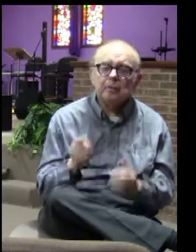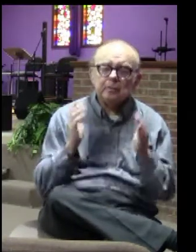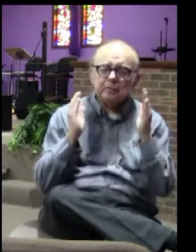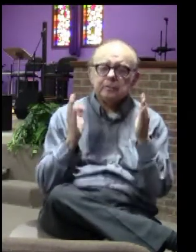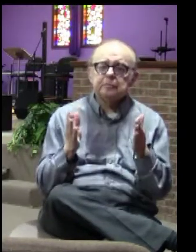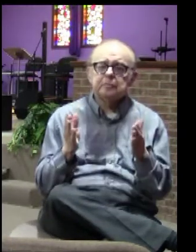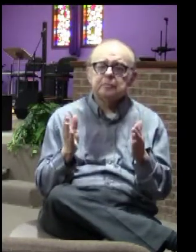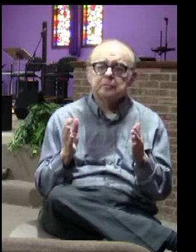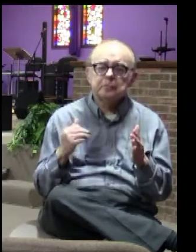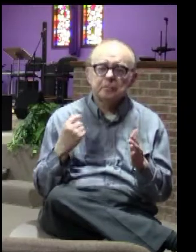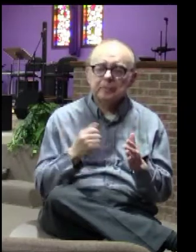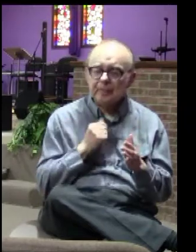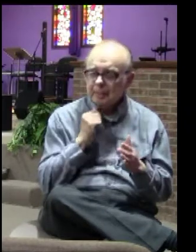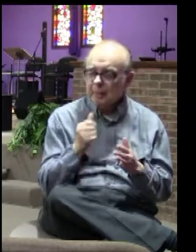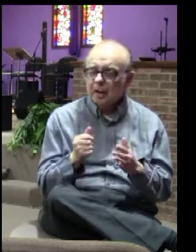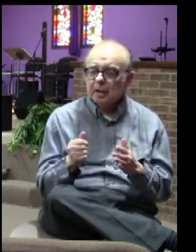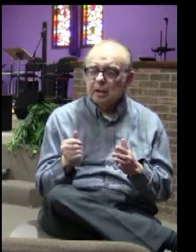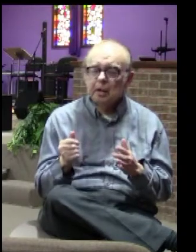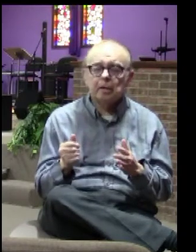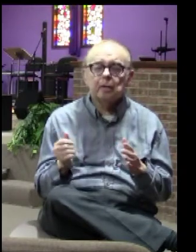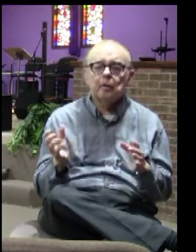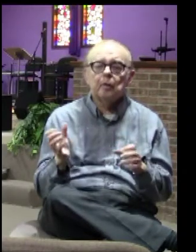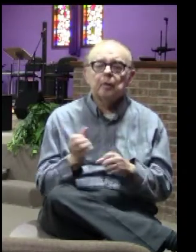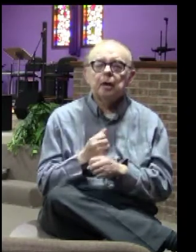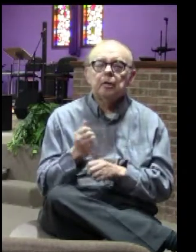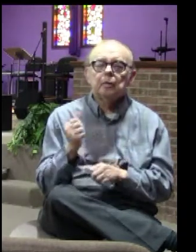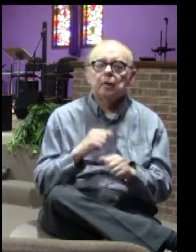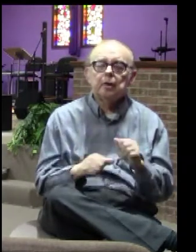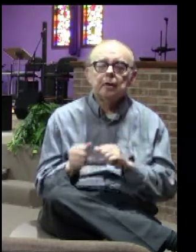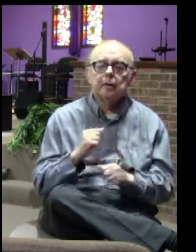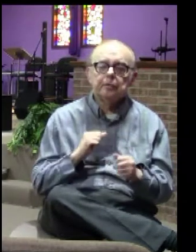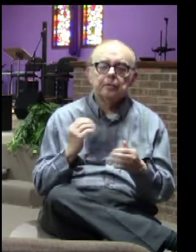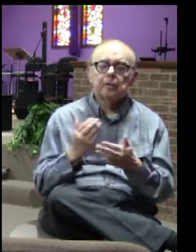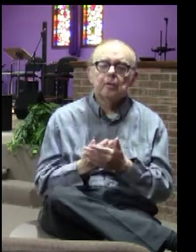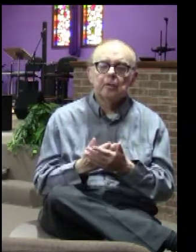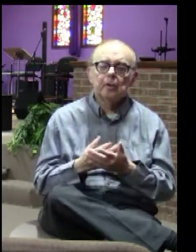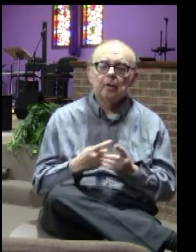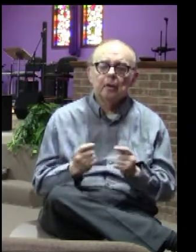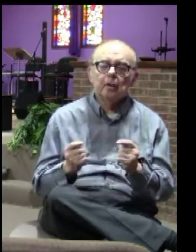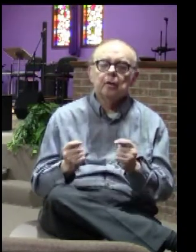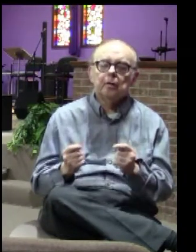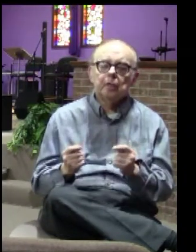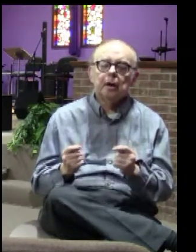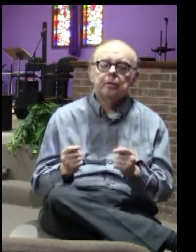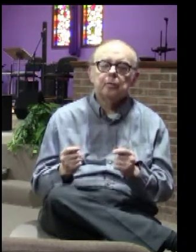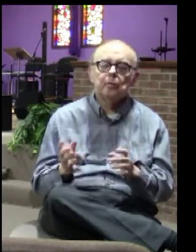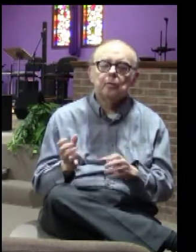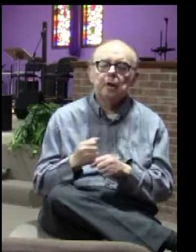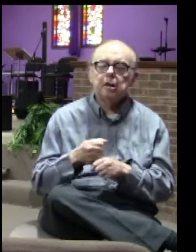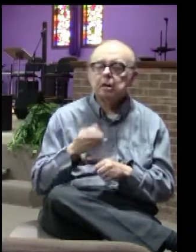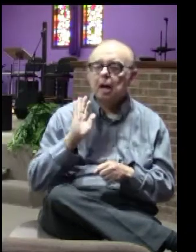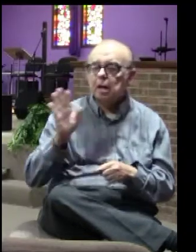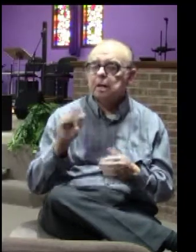Listen, we're not here to try to win each other's approval. We're here to try to win God's approval.